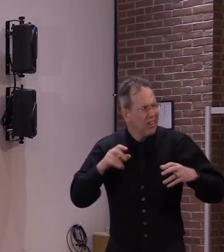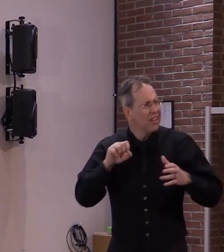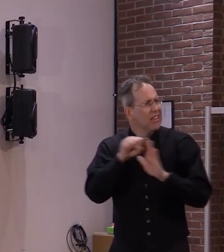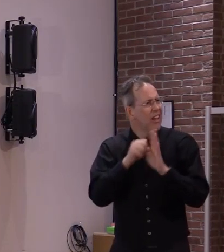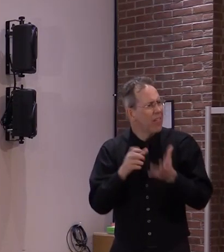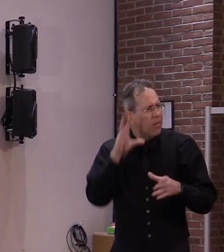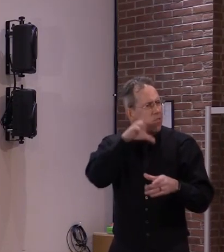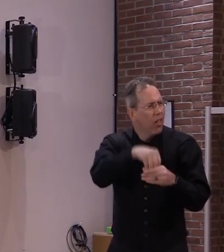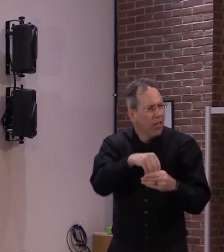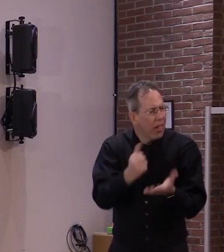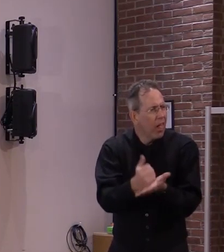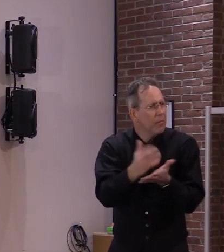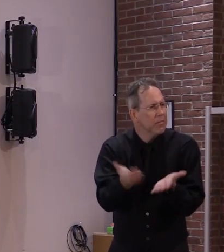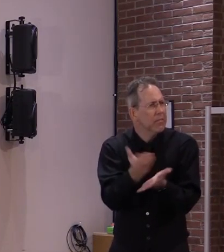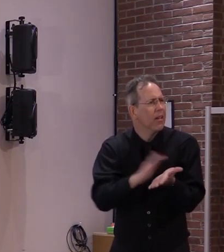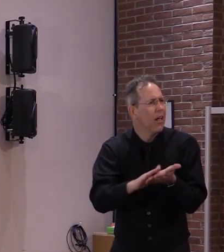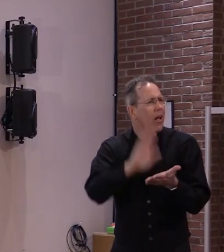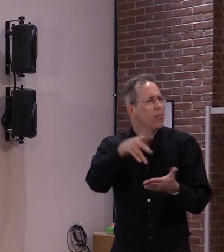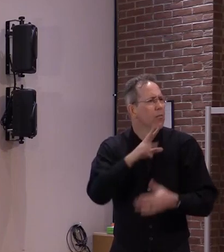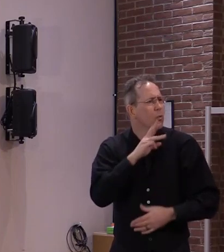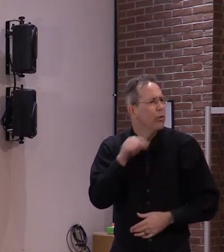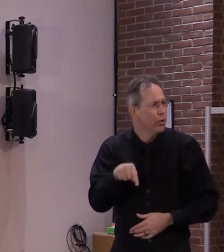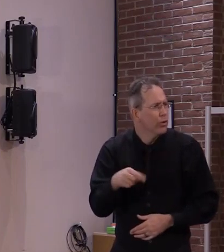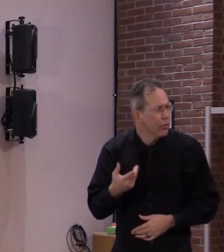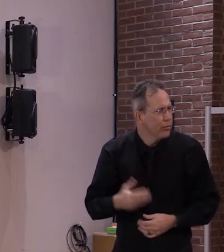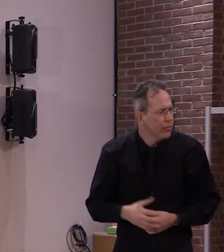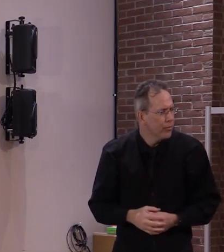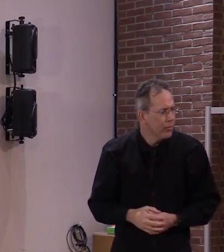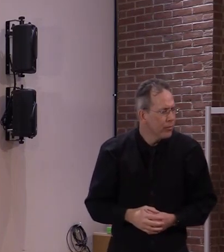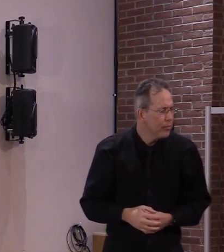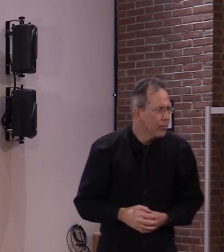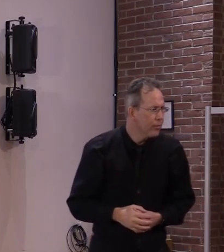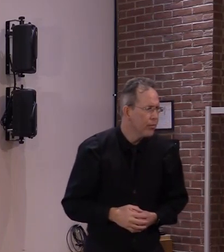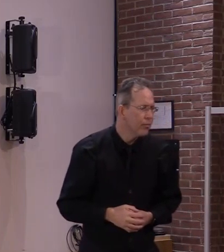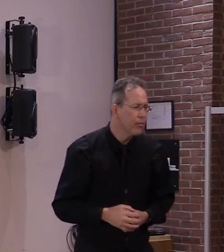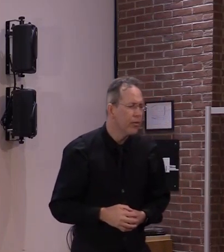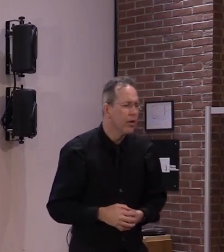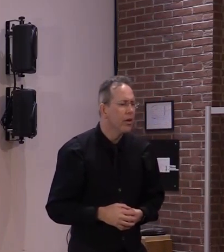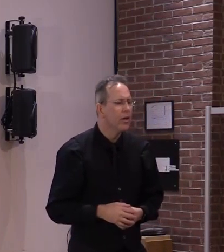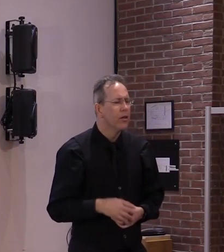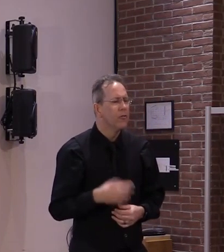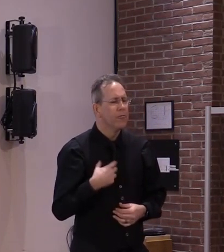go to Secretary Moore. Secretary Moore, do you want to take a stab at that?